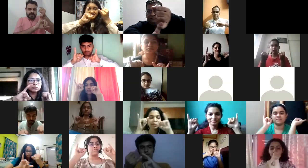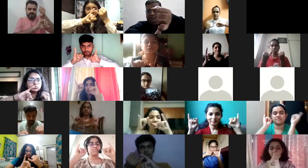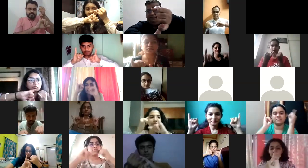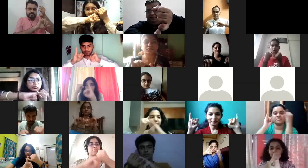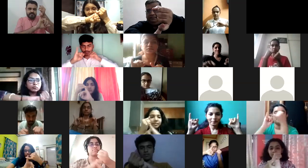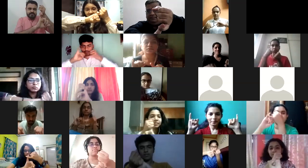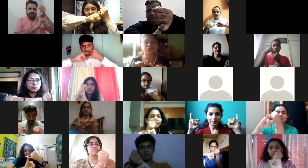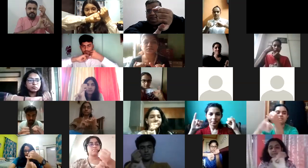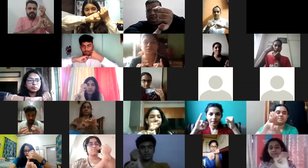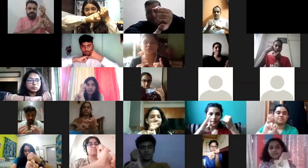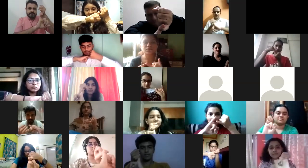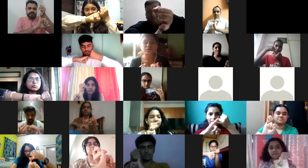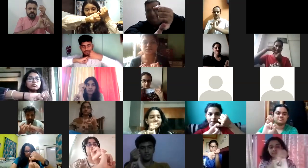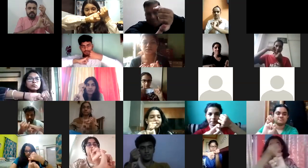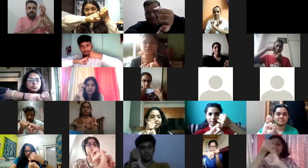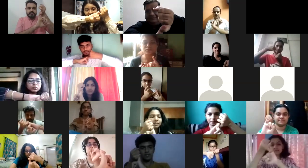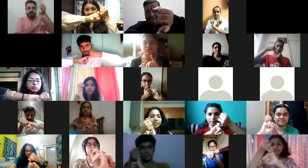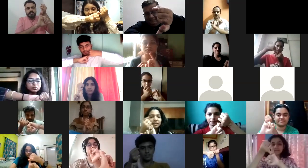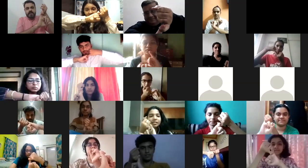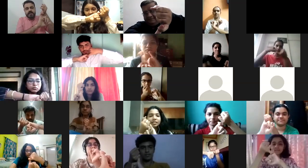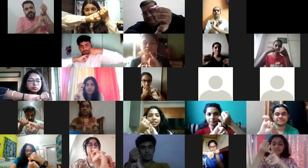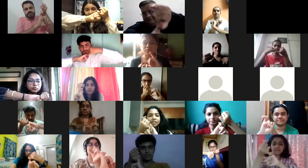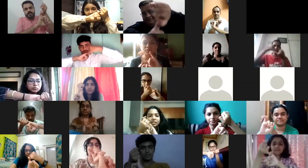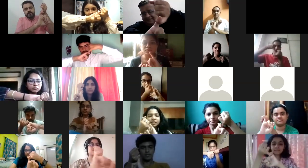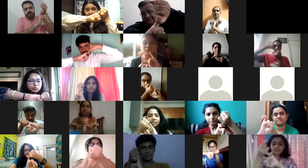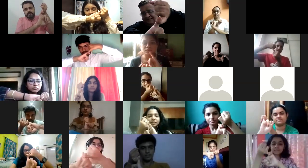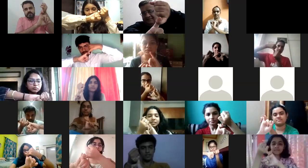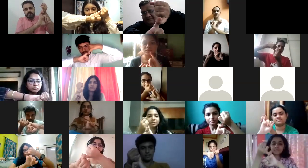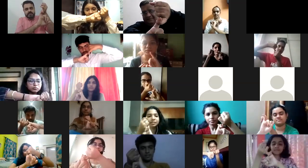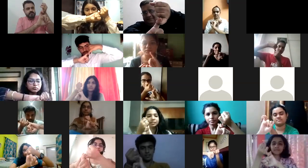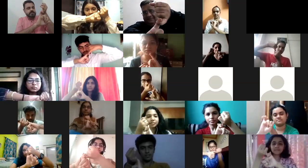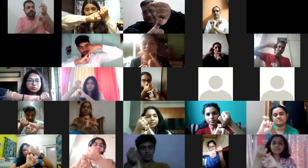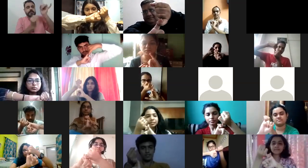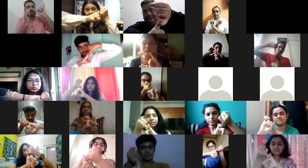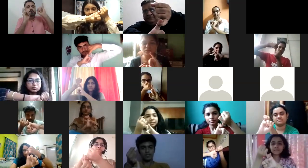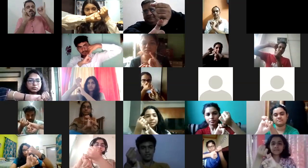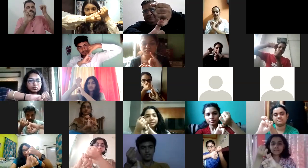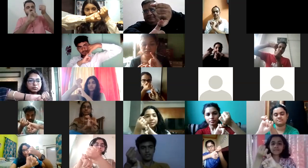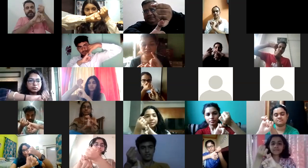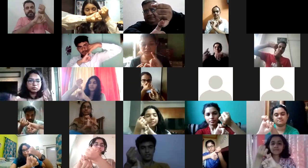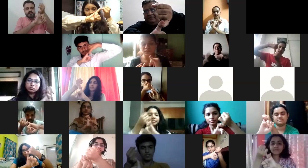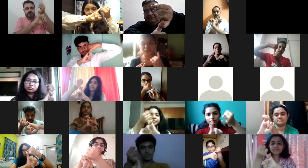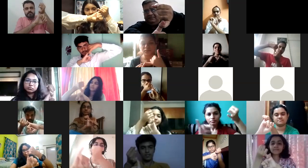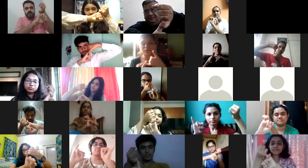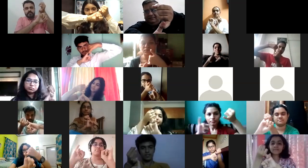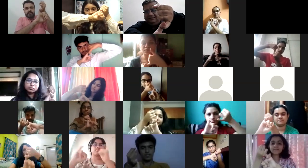S. Okay. One hand suspended on the other. We're just forming two hooks with the small fingers.